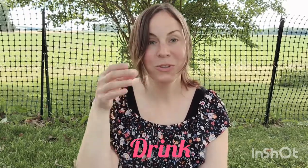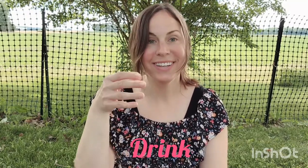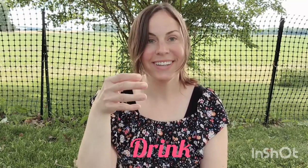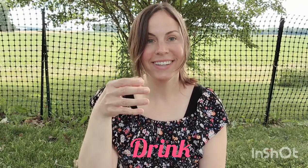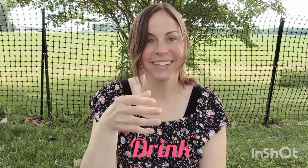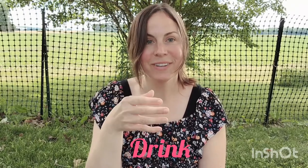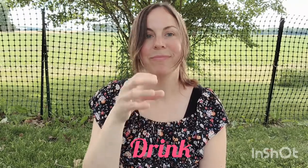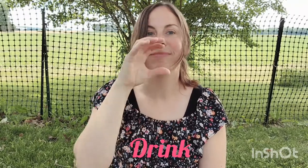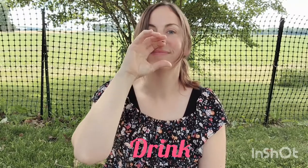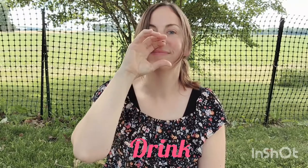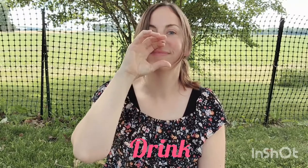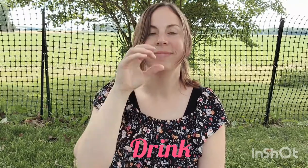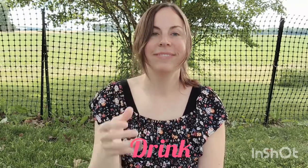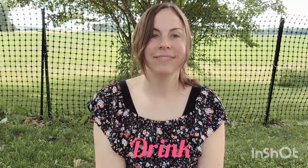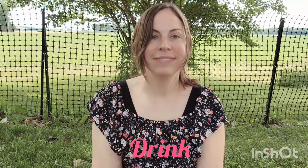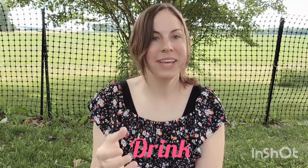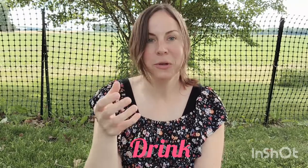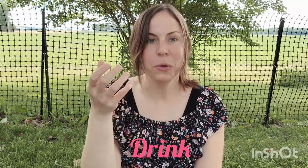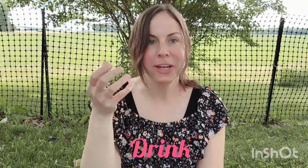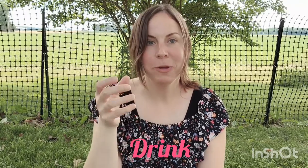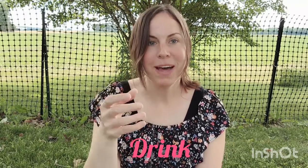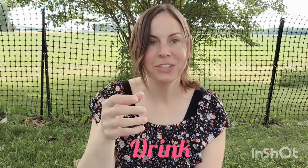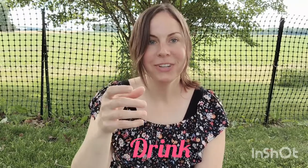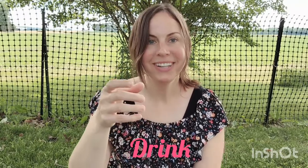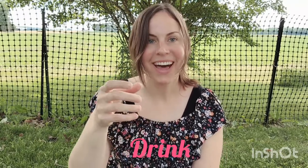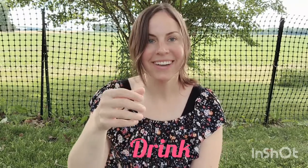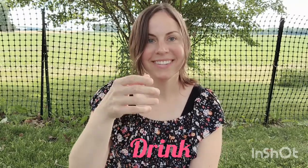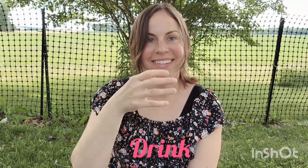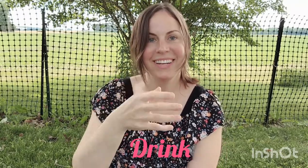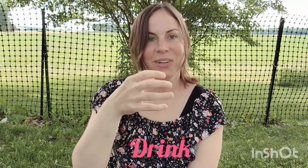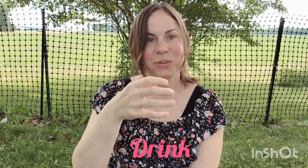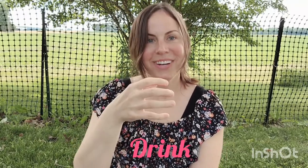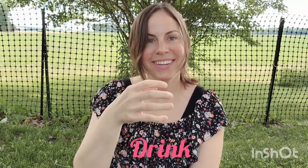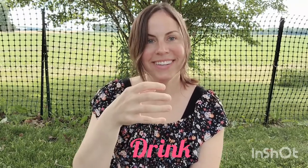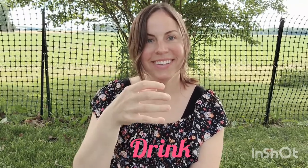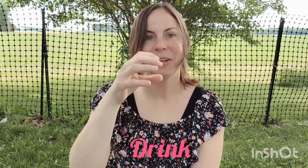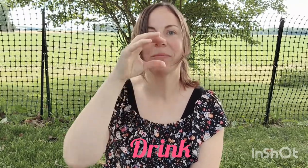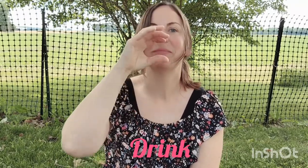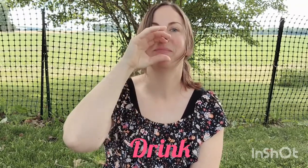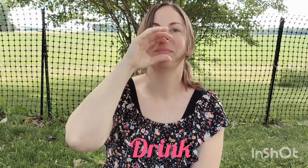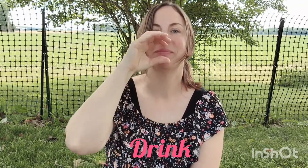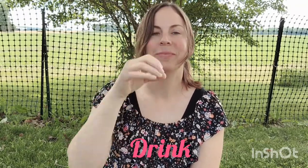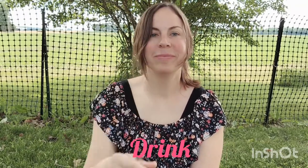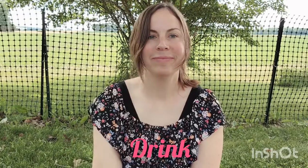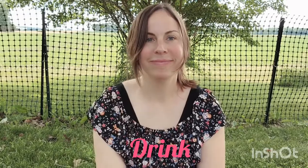Drink. Like you're holding an imaginary glass. Drink.